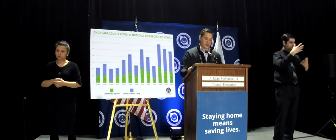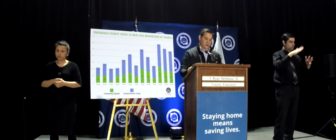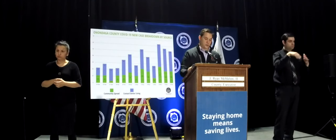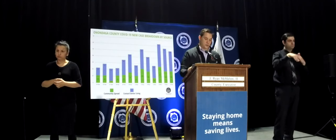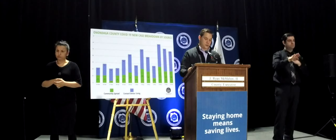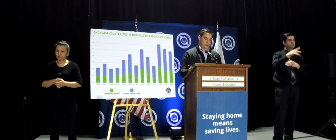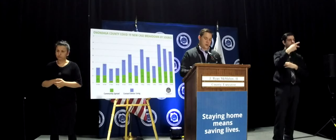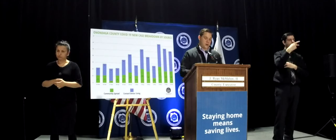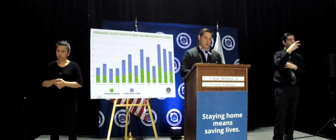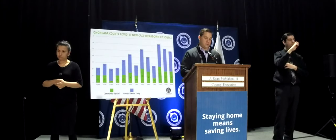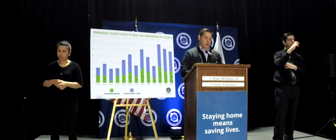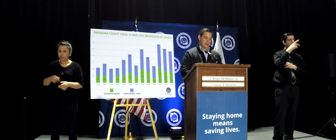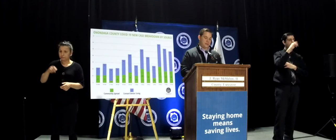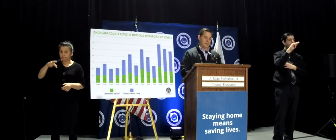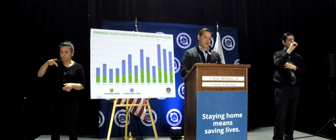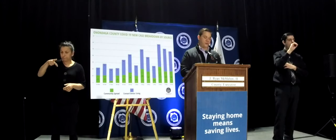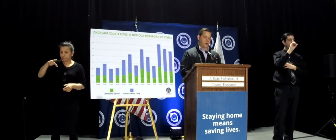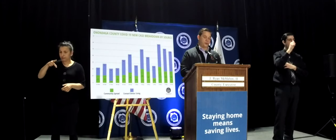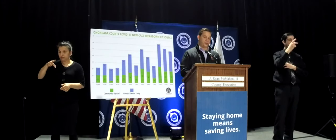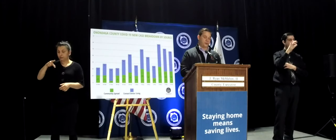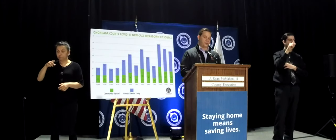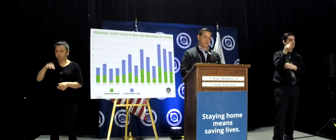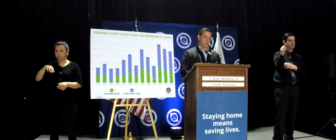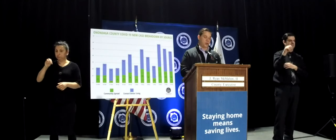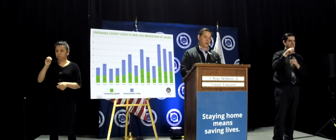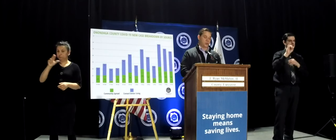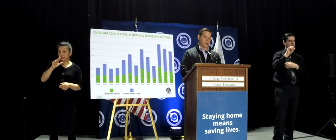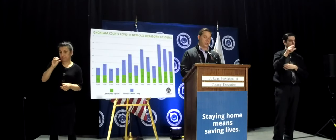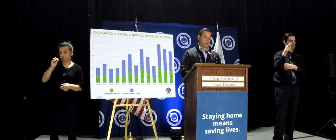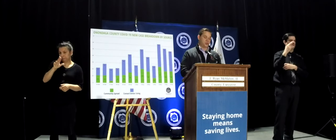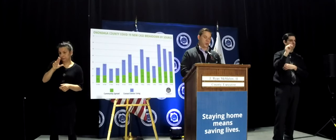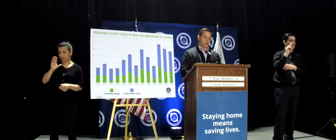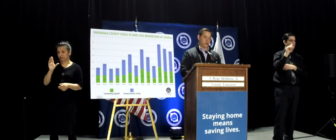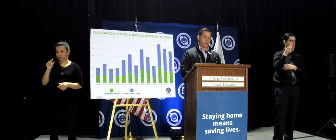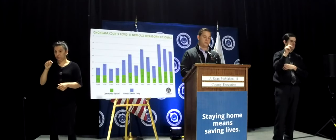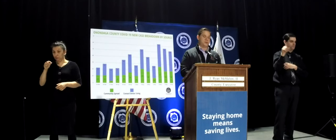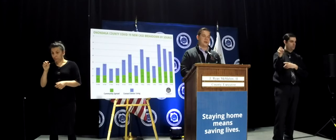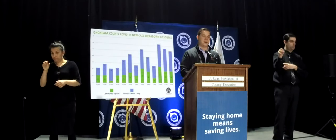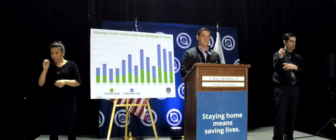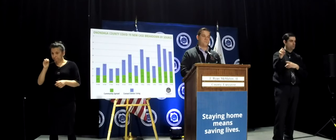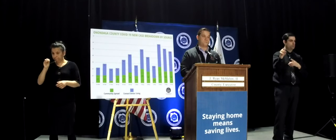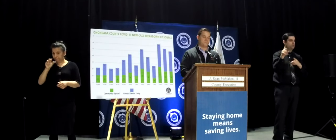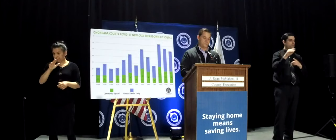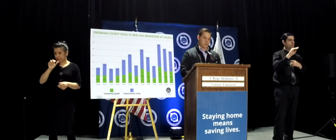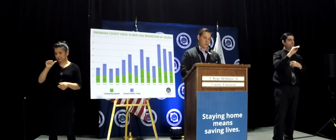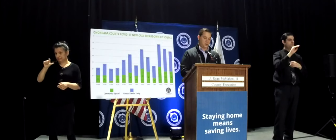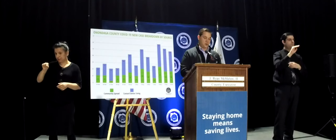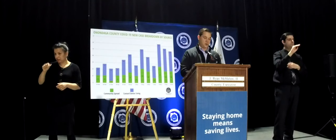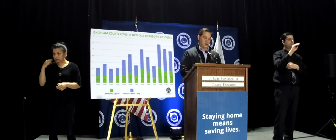in Syracuse, Monday, May 4th, from 1:20 to 1:30 p.m.,